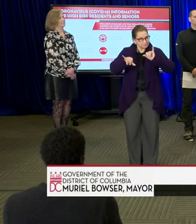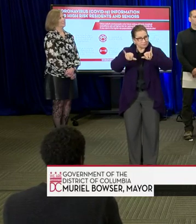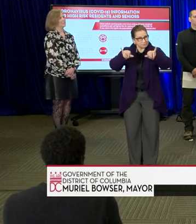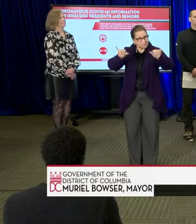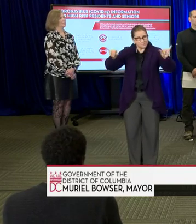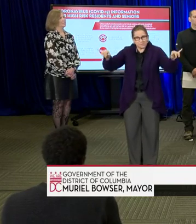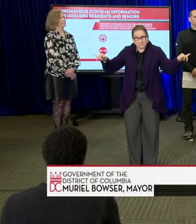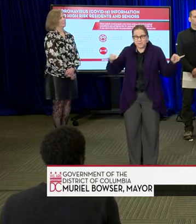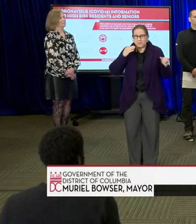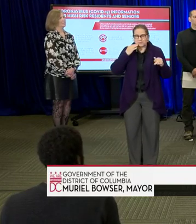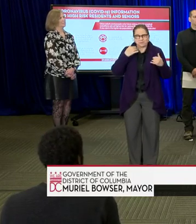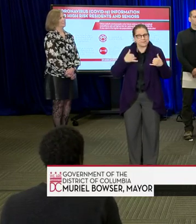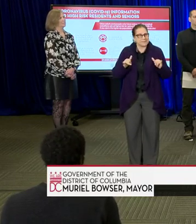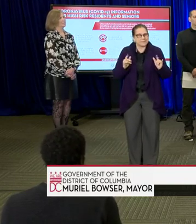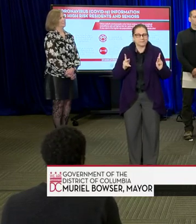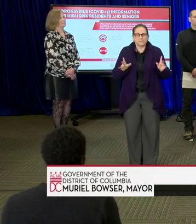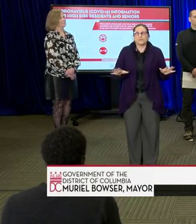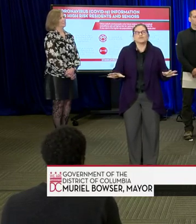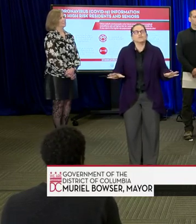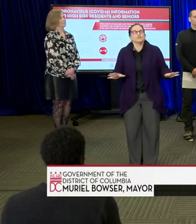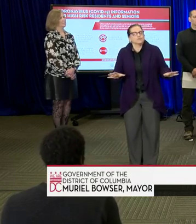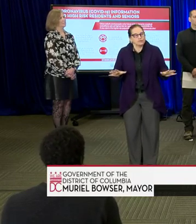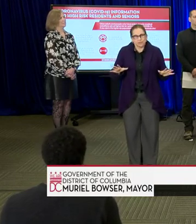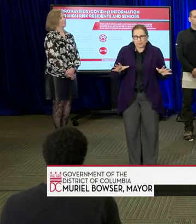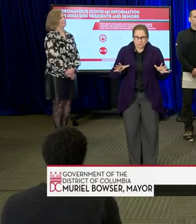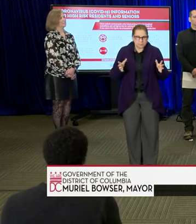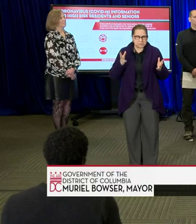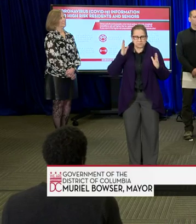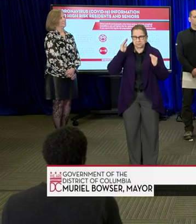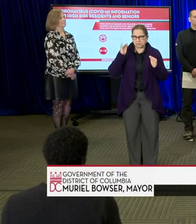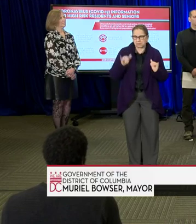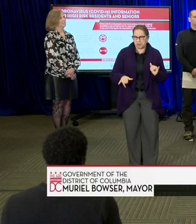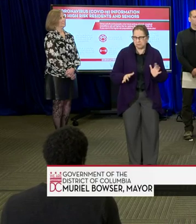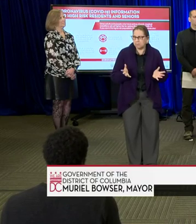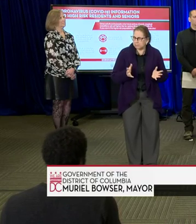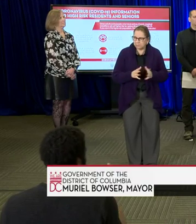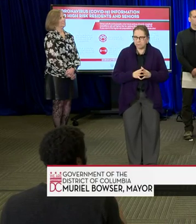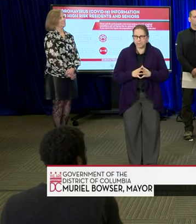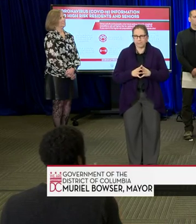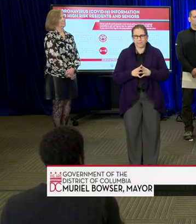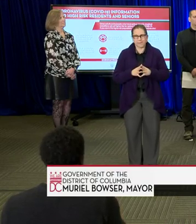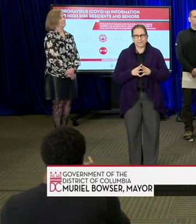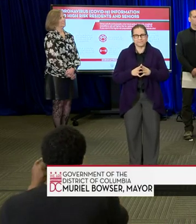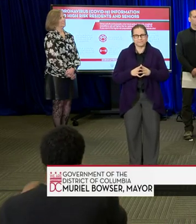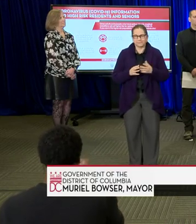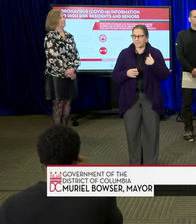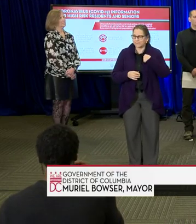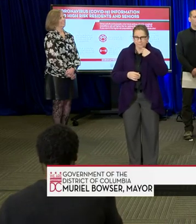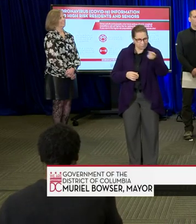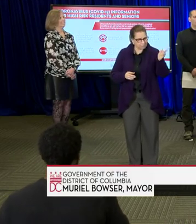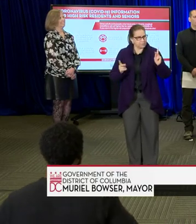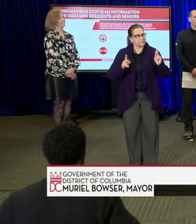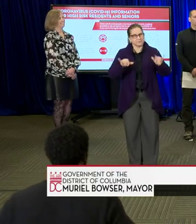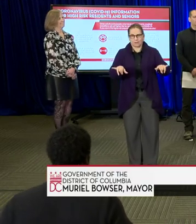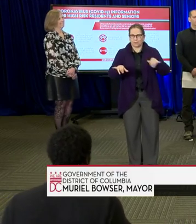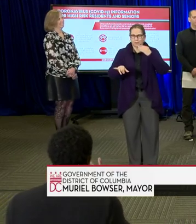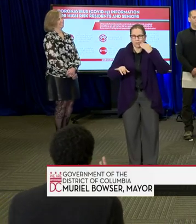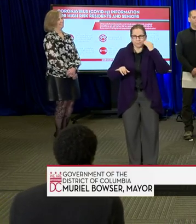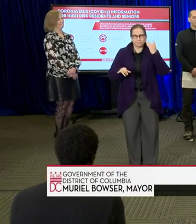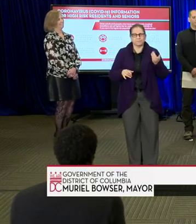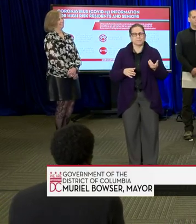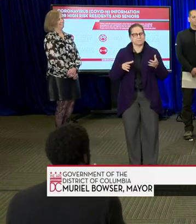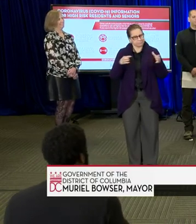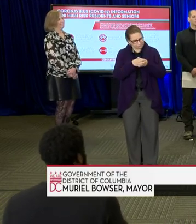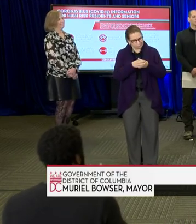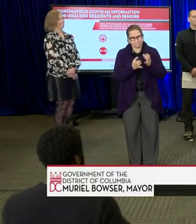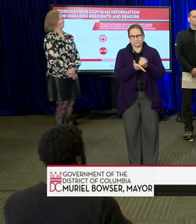make essential trips and only get exercise and fresh air with your family. And just like we were able to do with the